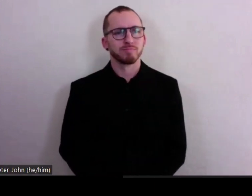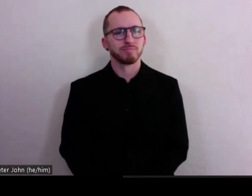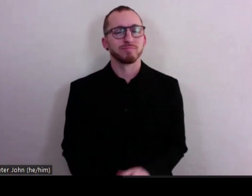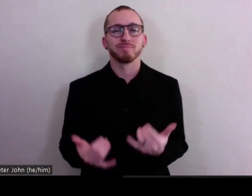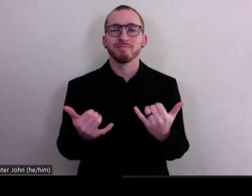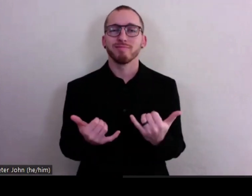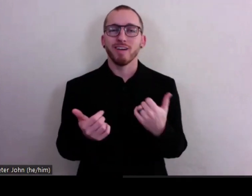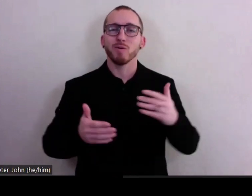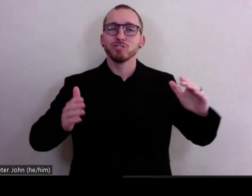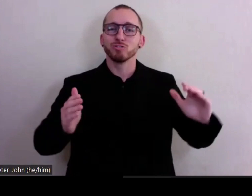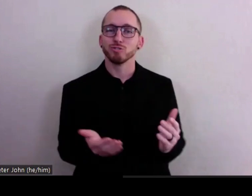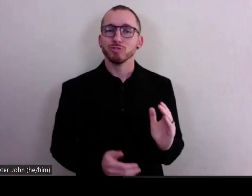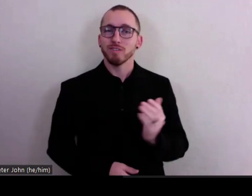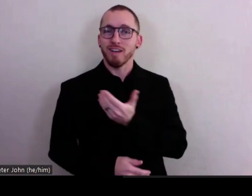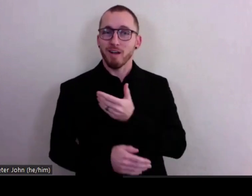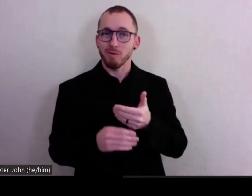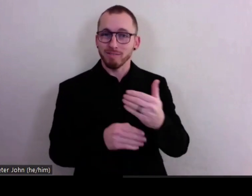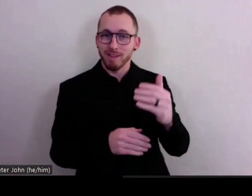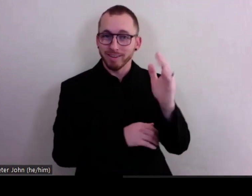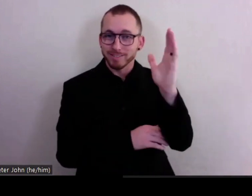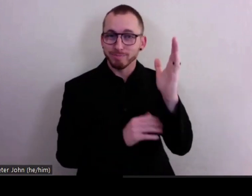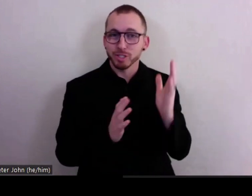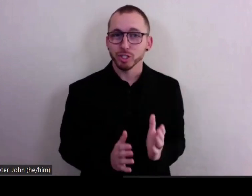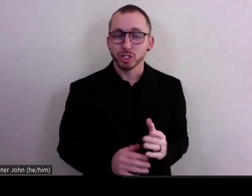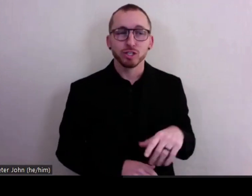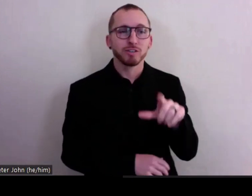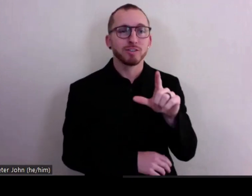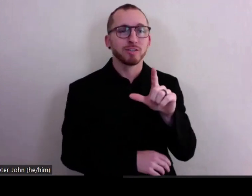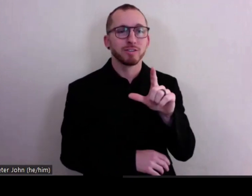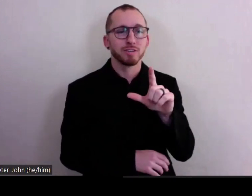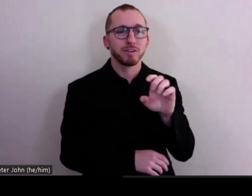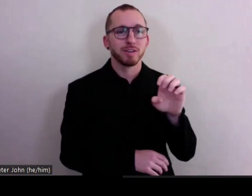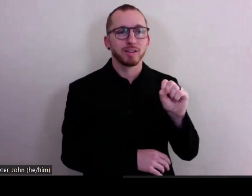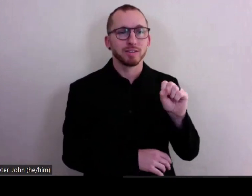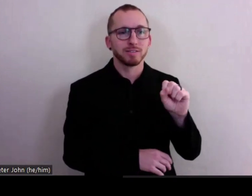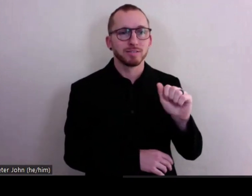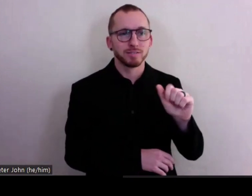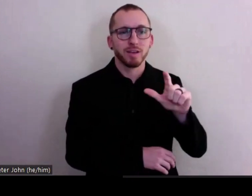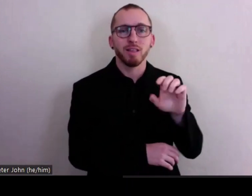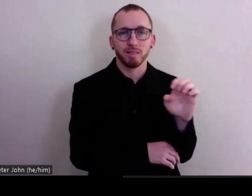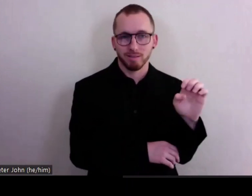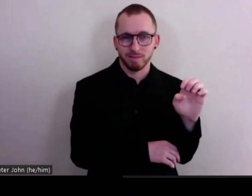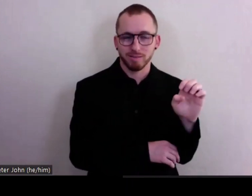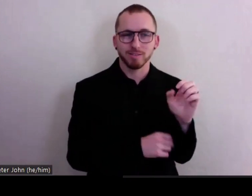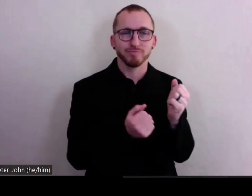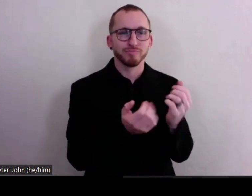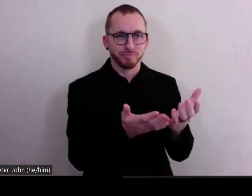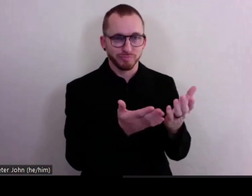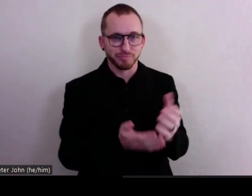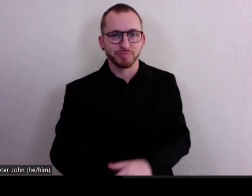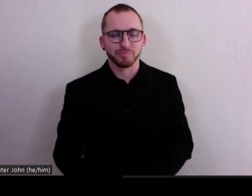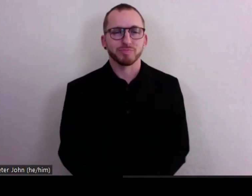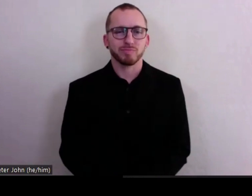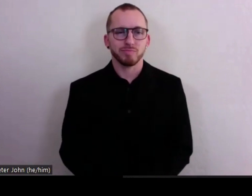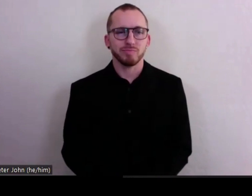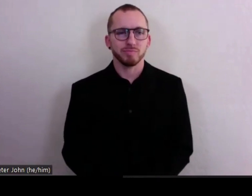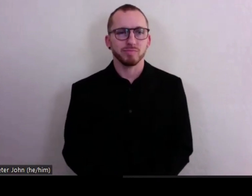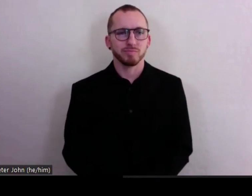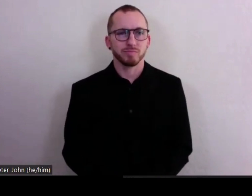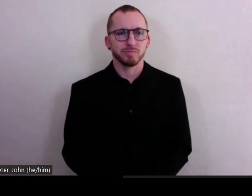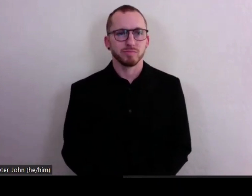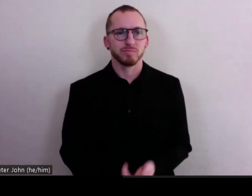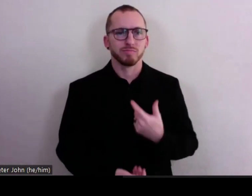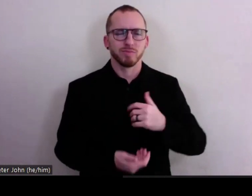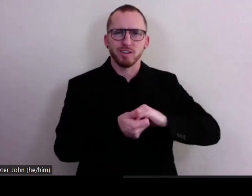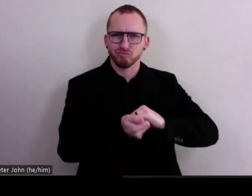Lee, who I had the pleasure of being able to do both of my internships under and have been able to partner lots of